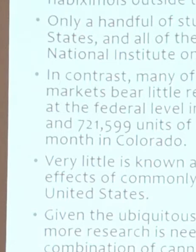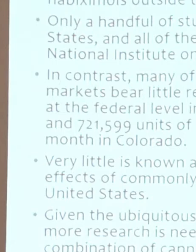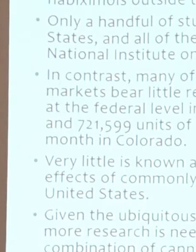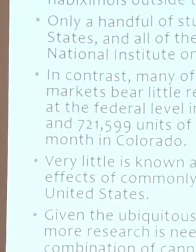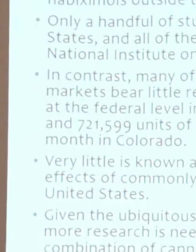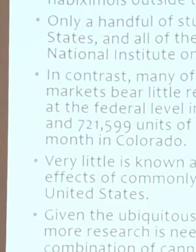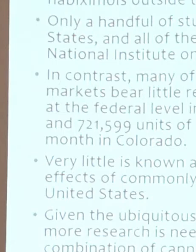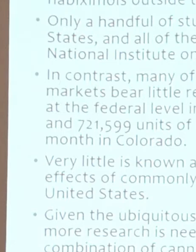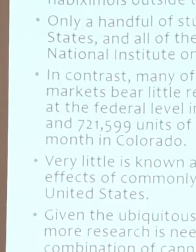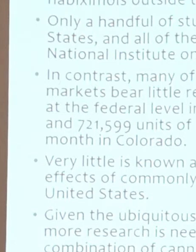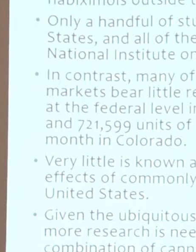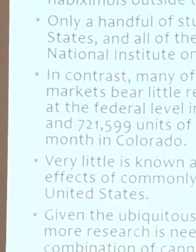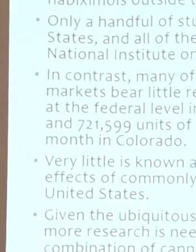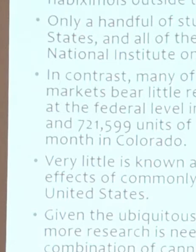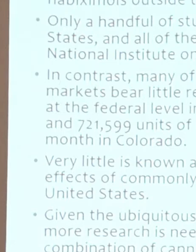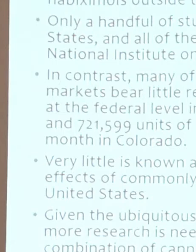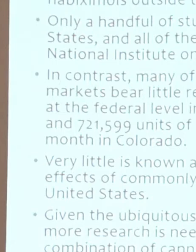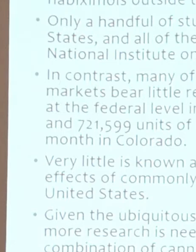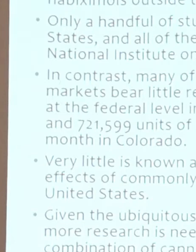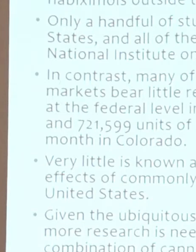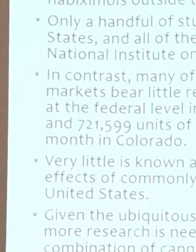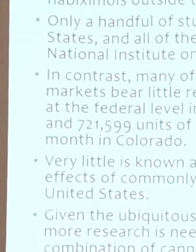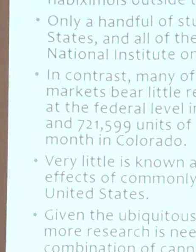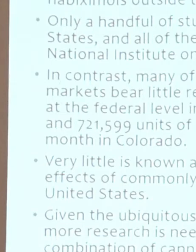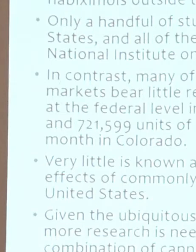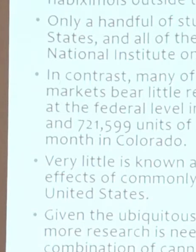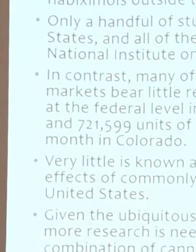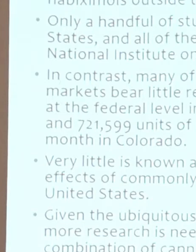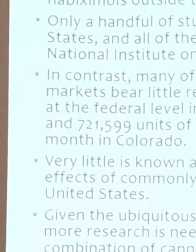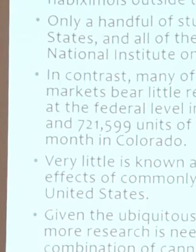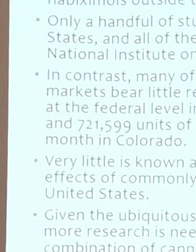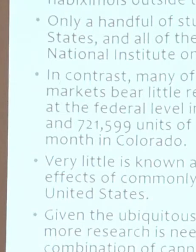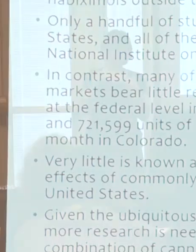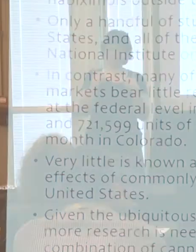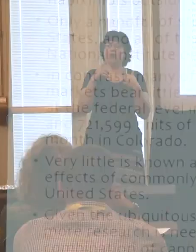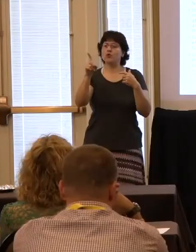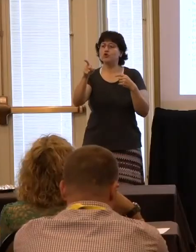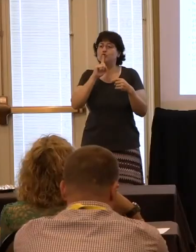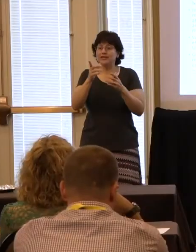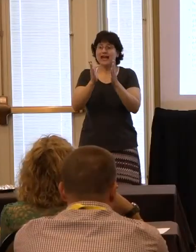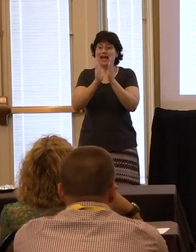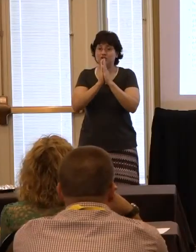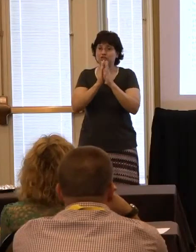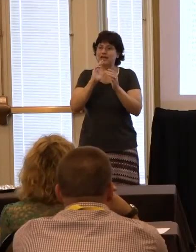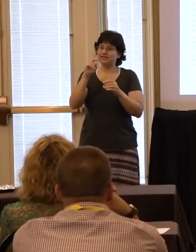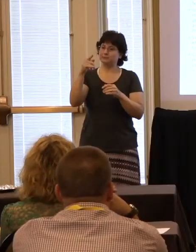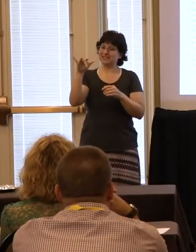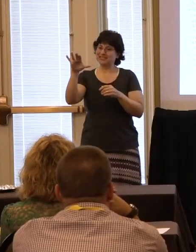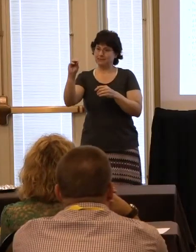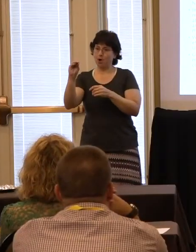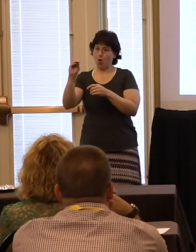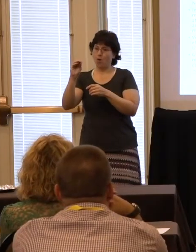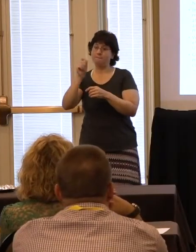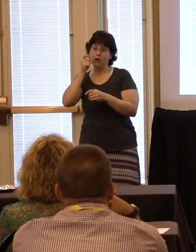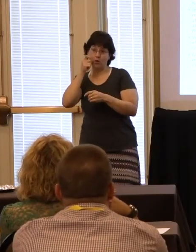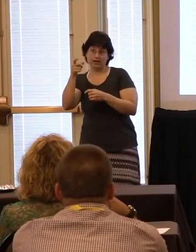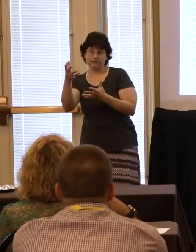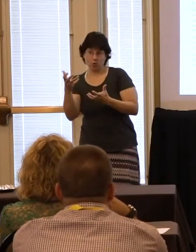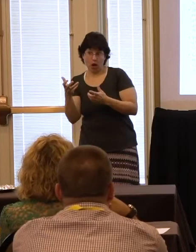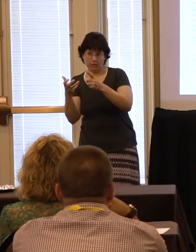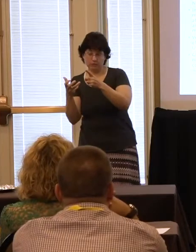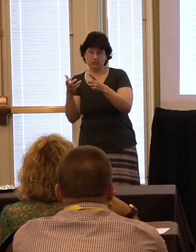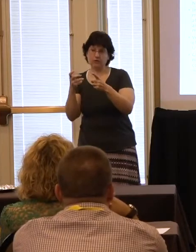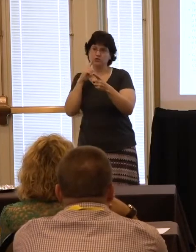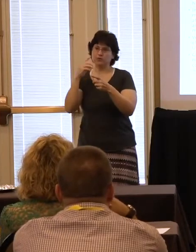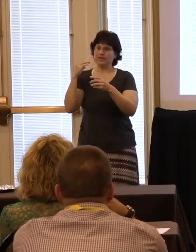marijuana addiction trials. And that tends to have a constant, you can actually ask for placebo marijuana if you want, so it can